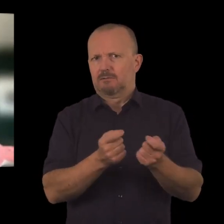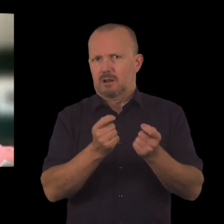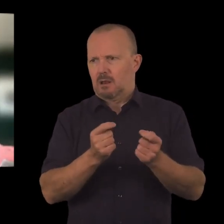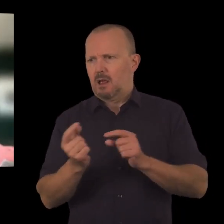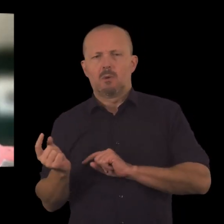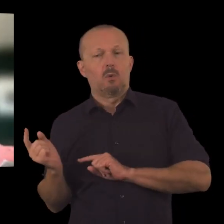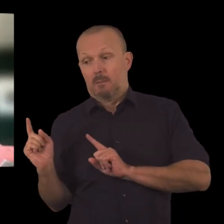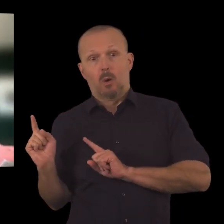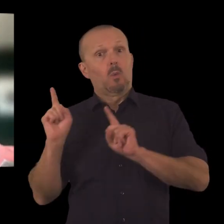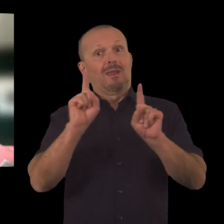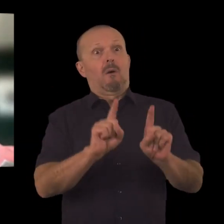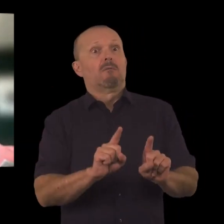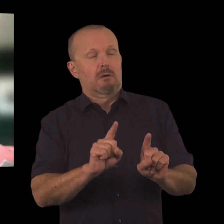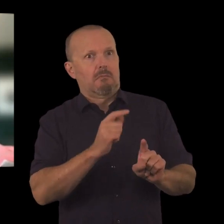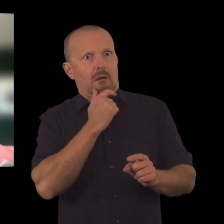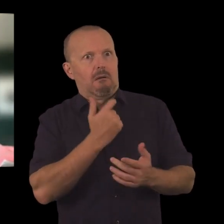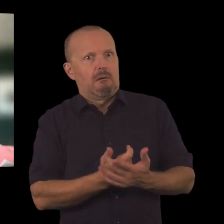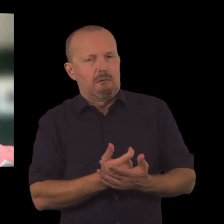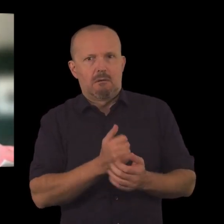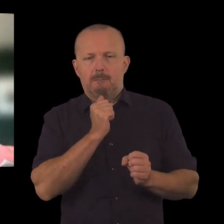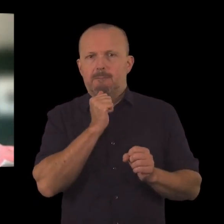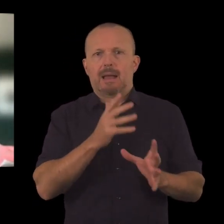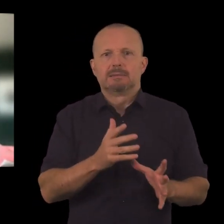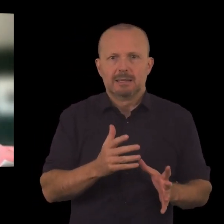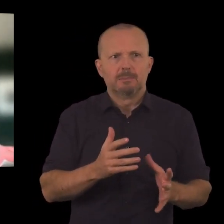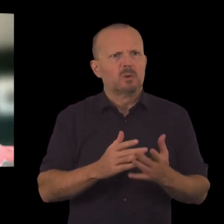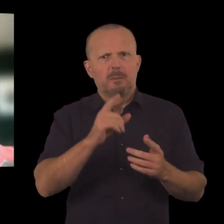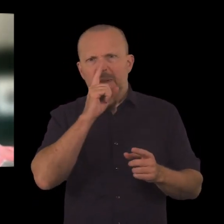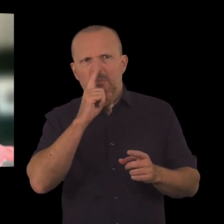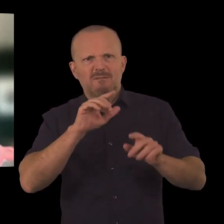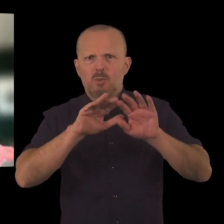it. So we were lucky enough to go in